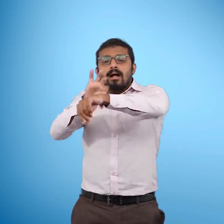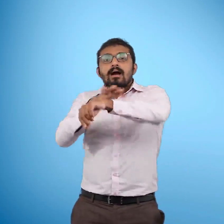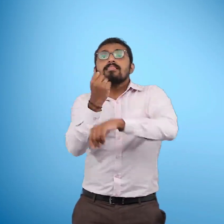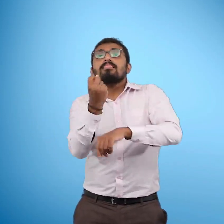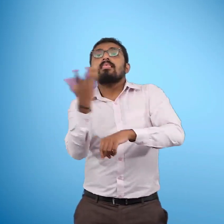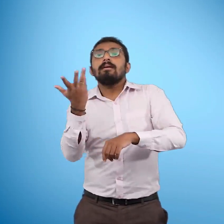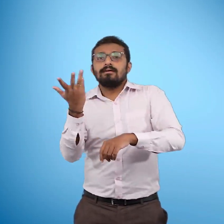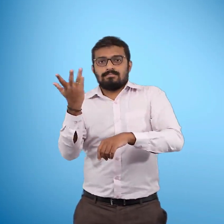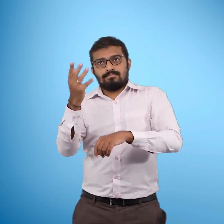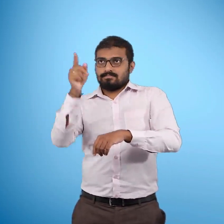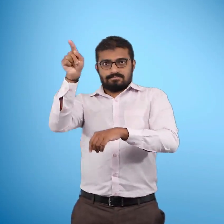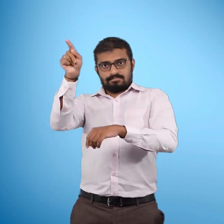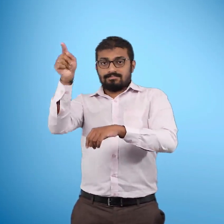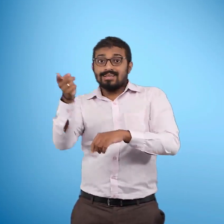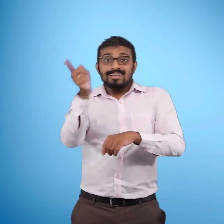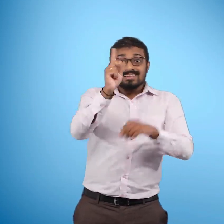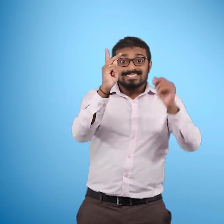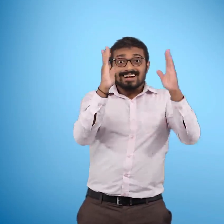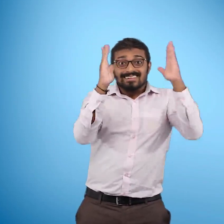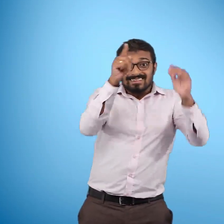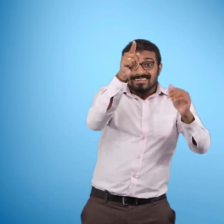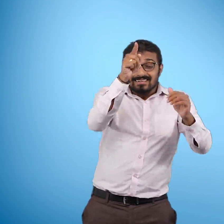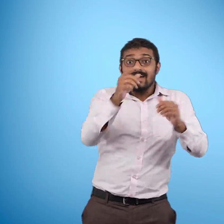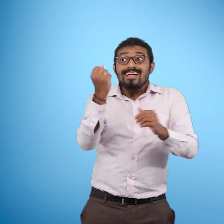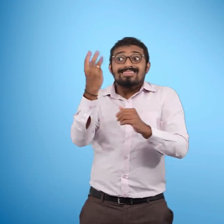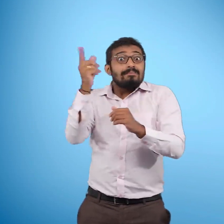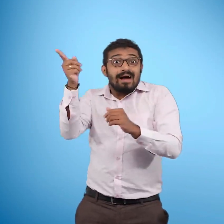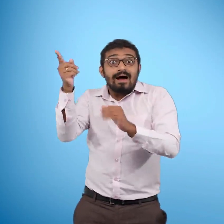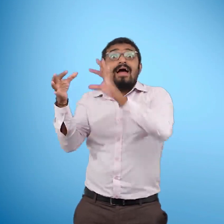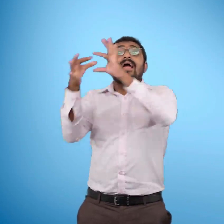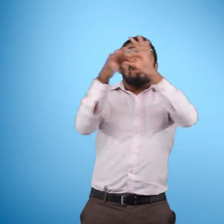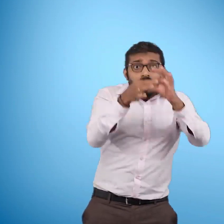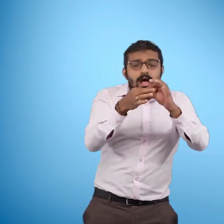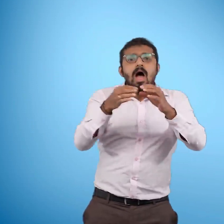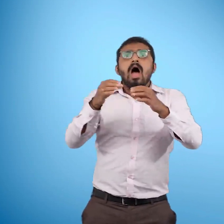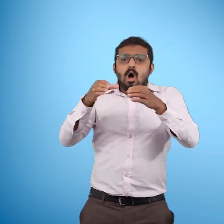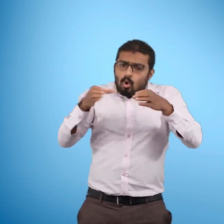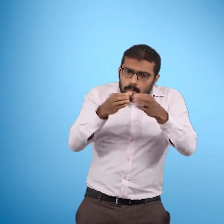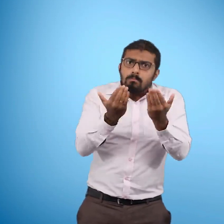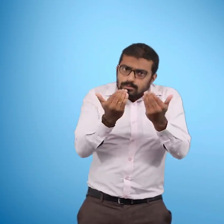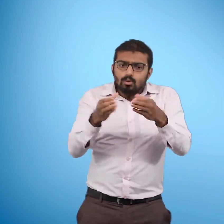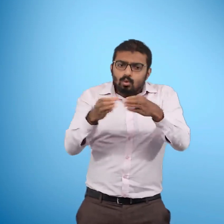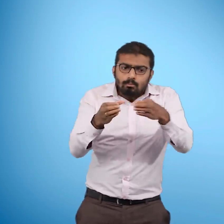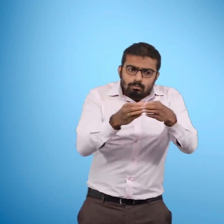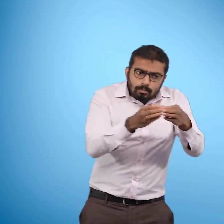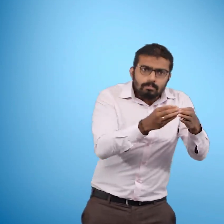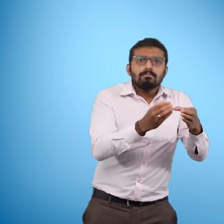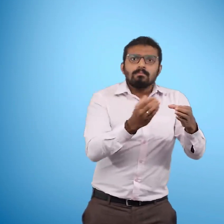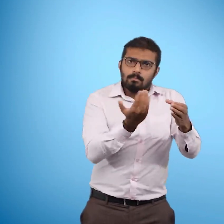Column 1 is for number of bangles. Column 2 tells us the different groups we